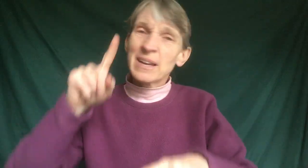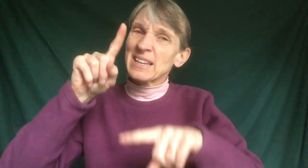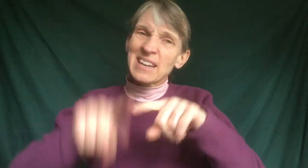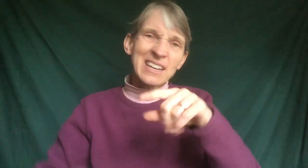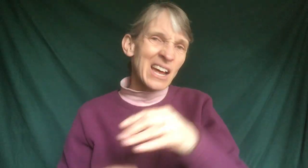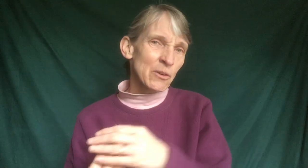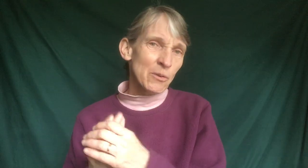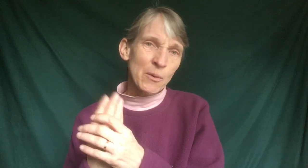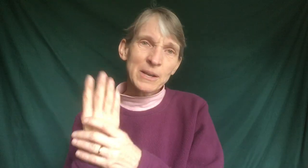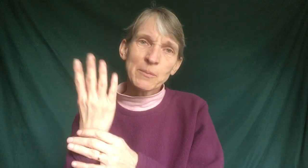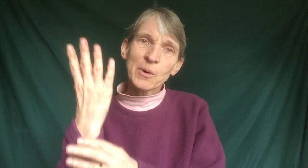it cannot grow anymore.